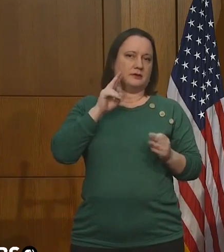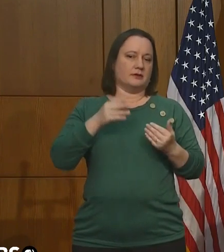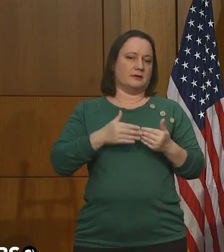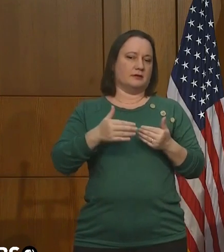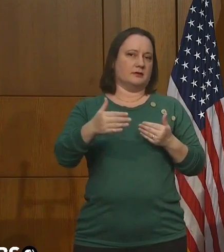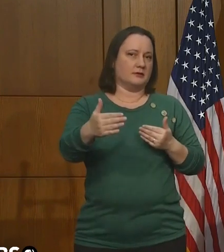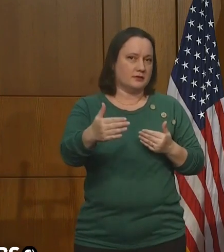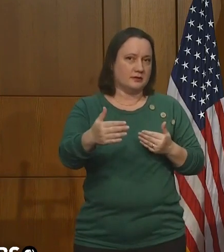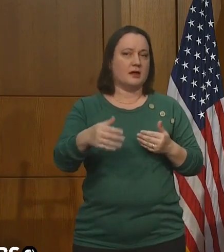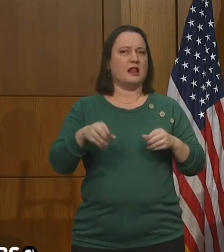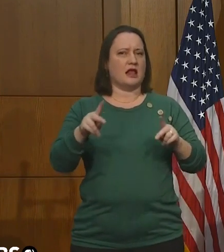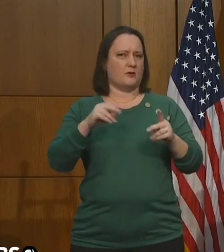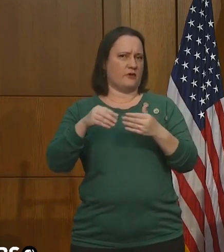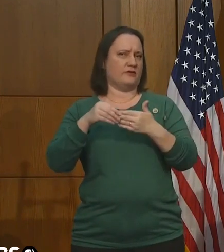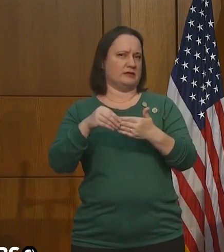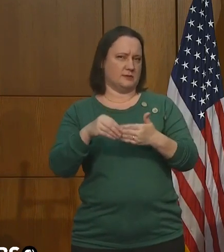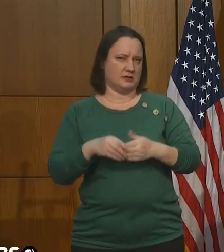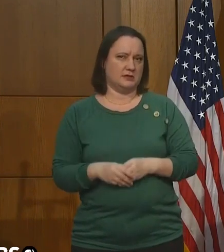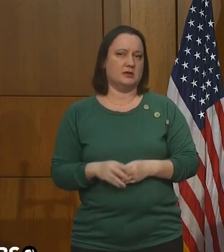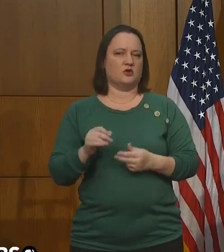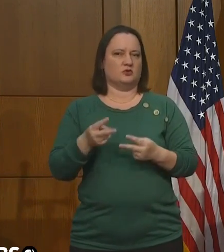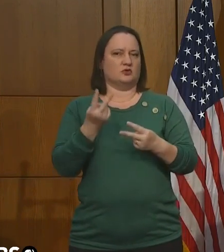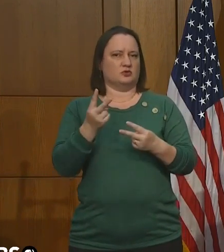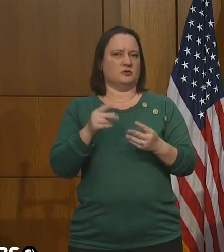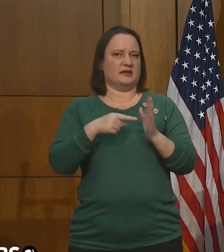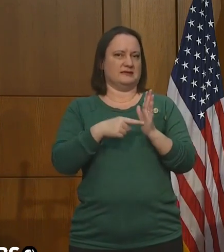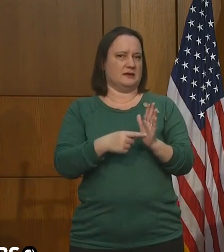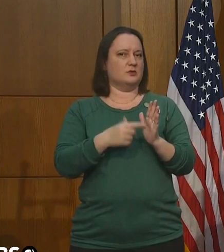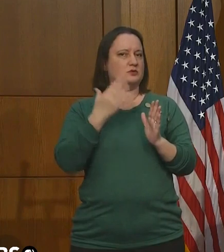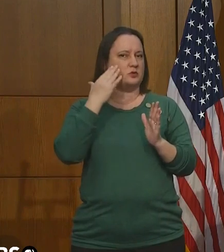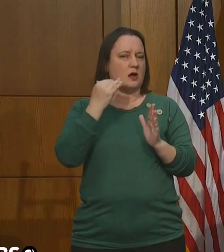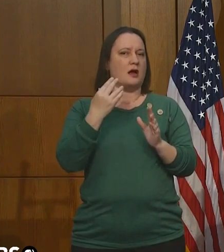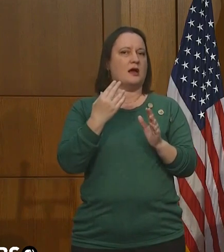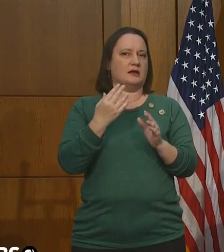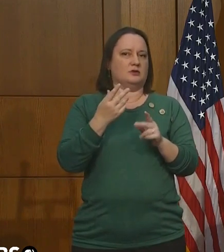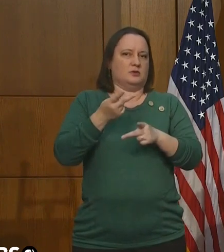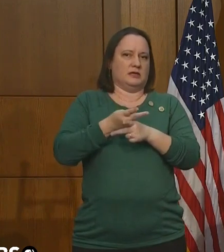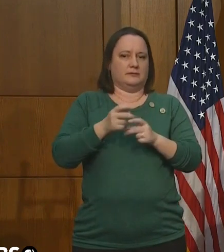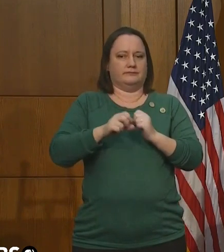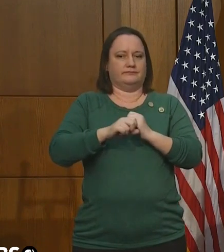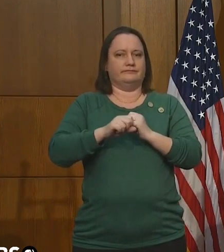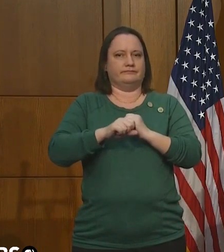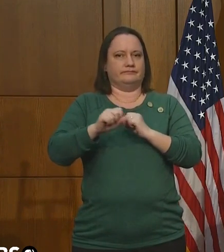just two examples, but there are a lot of other things that it allows us to do as well.